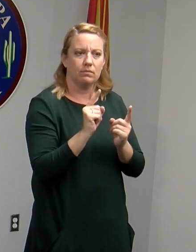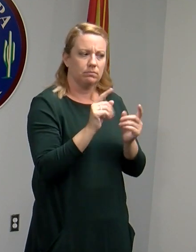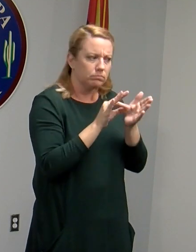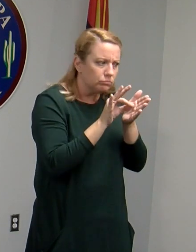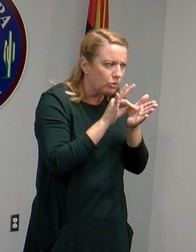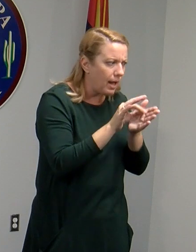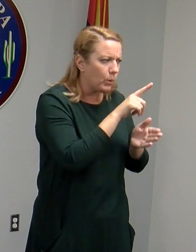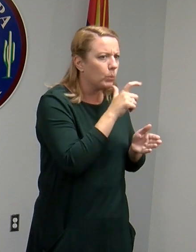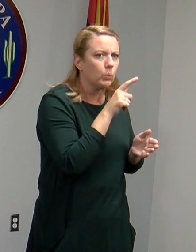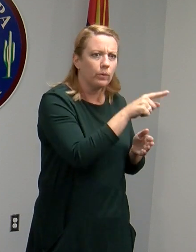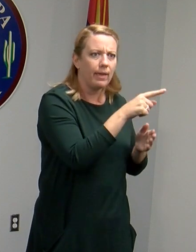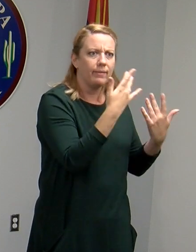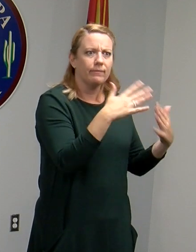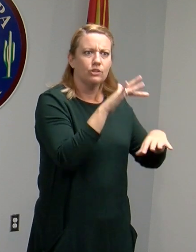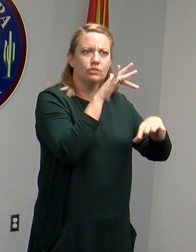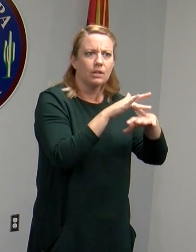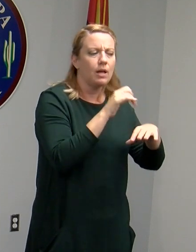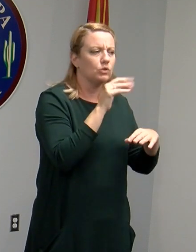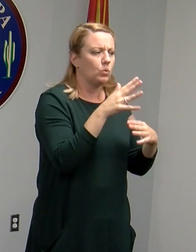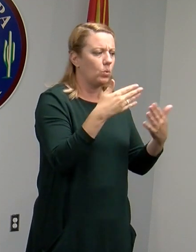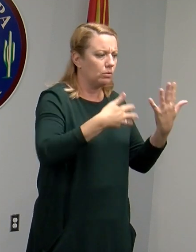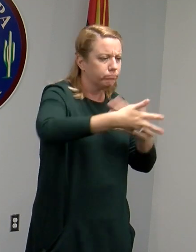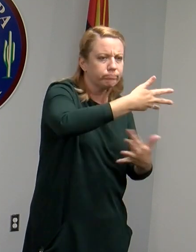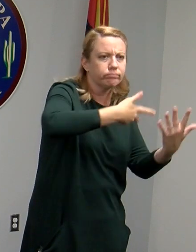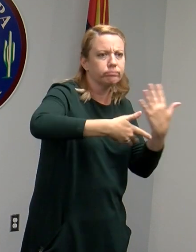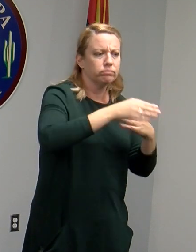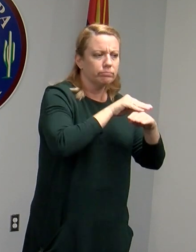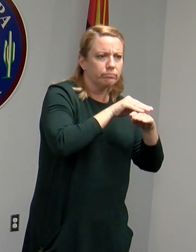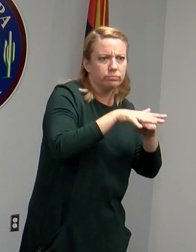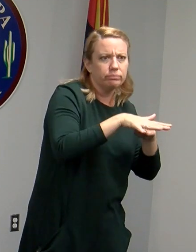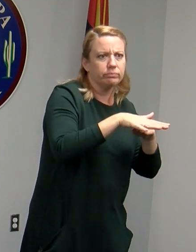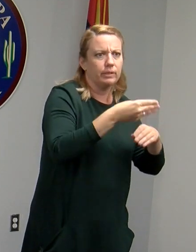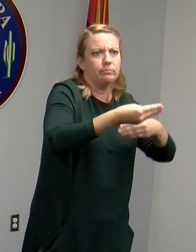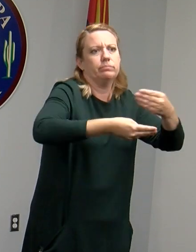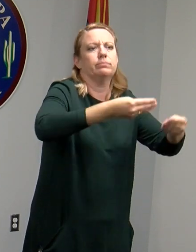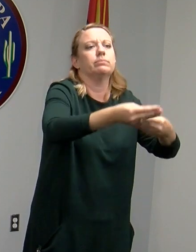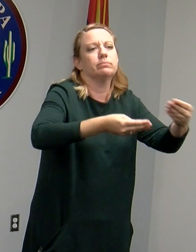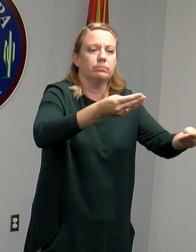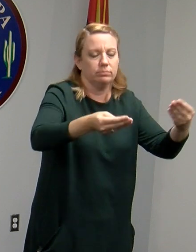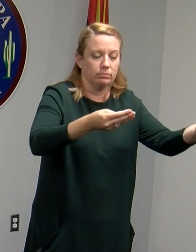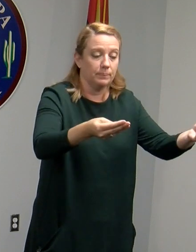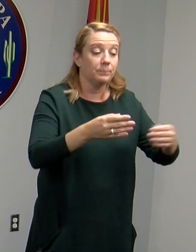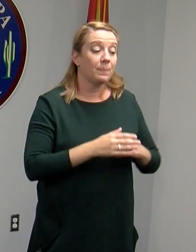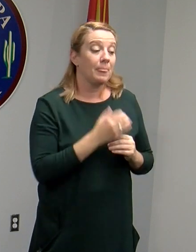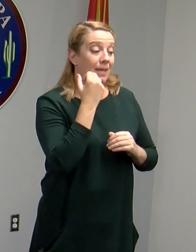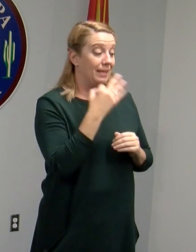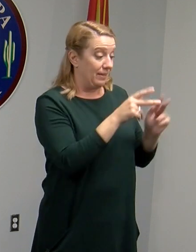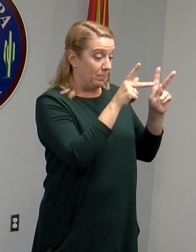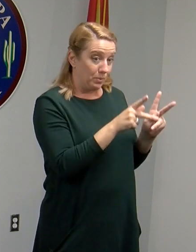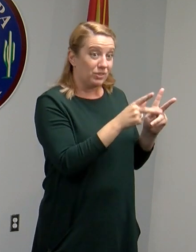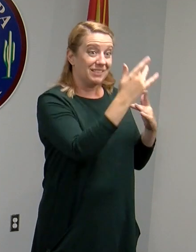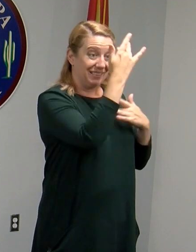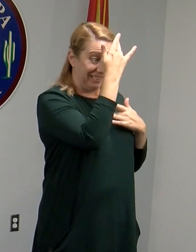are who have been found to be in close proximity to individuals who test positive for